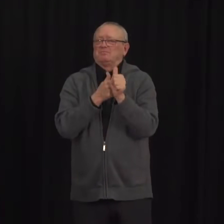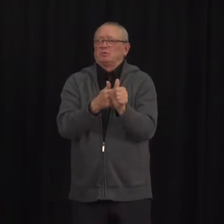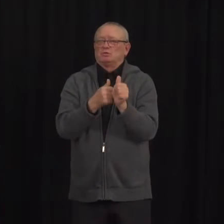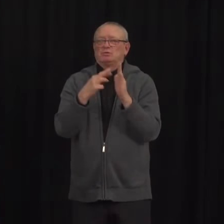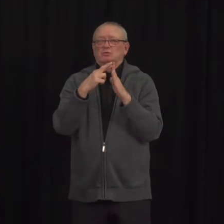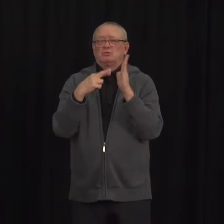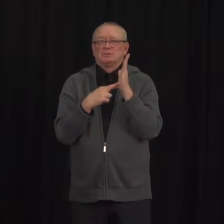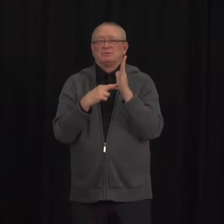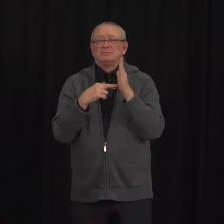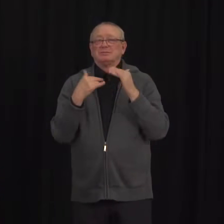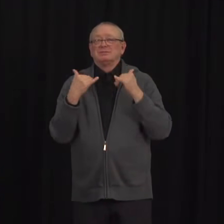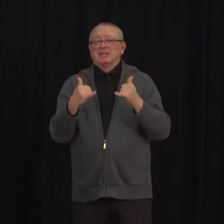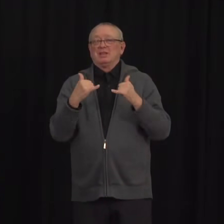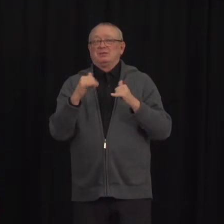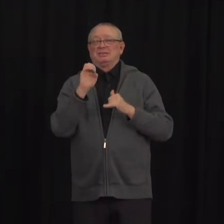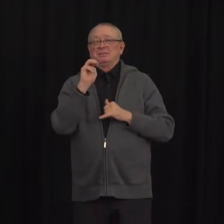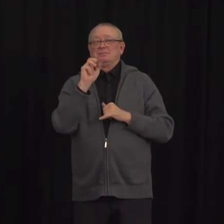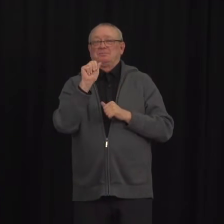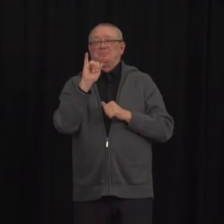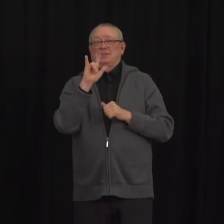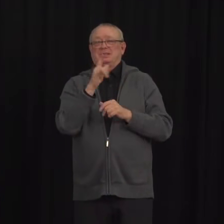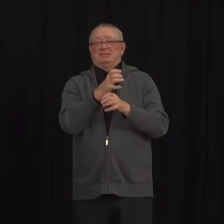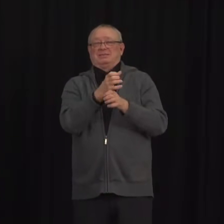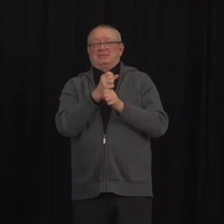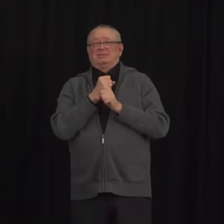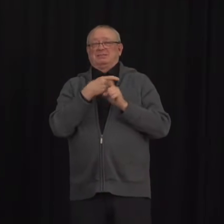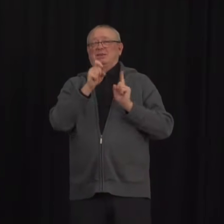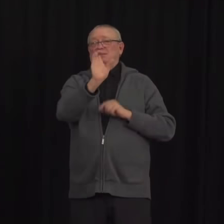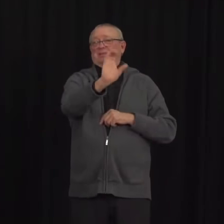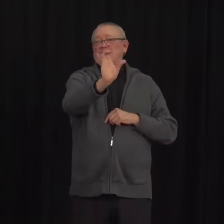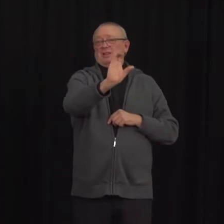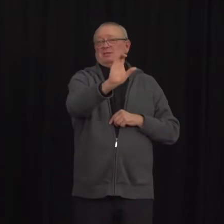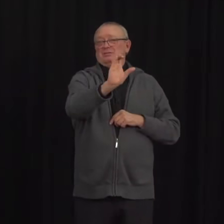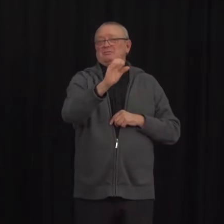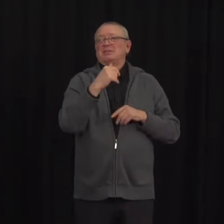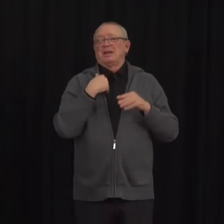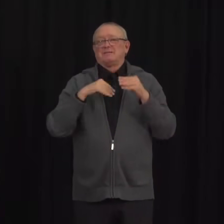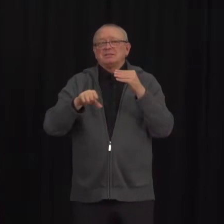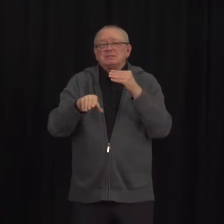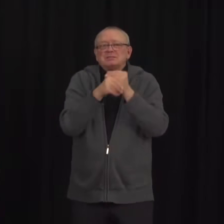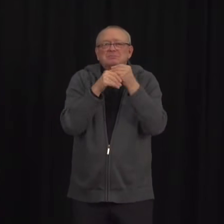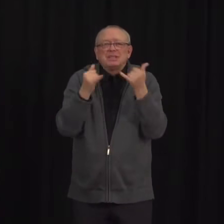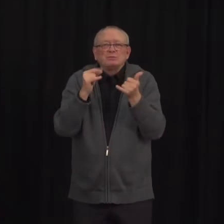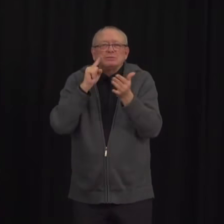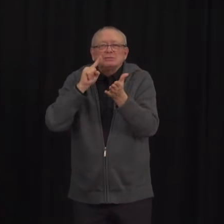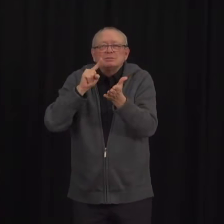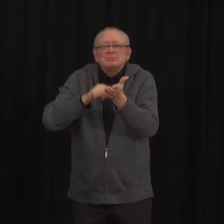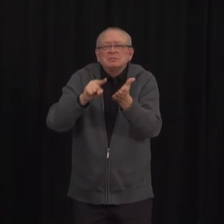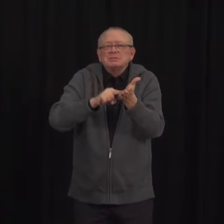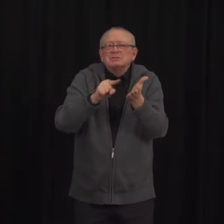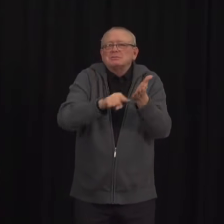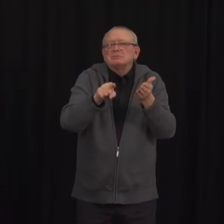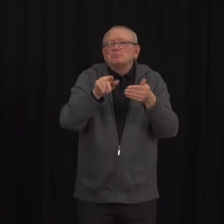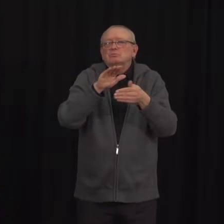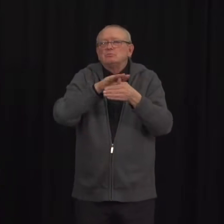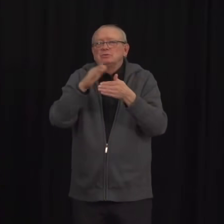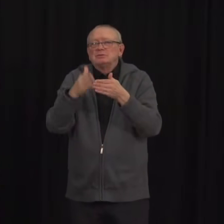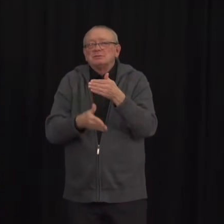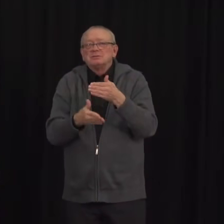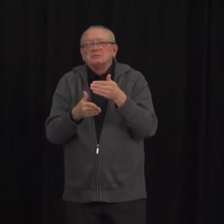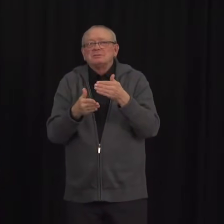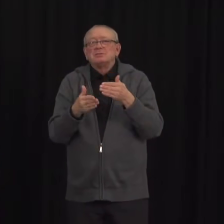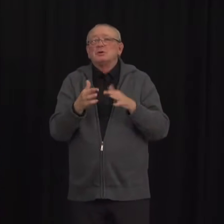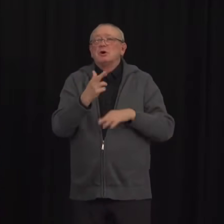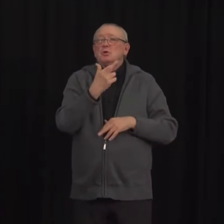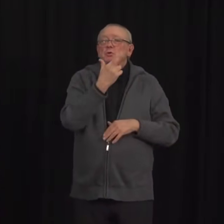in Calgary, there was additional inspections over the weekend and monitoring of the requirement to close restaurants and bars at 11